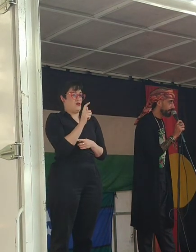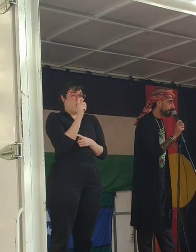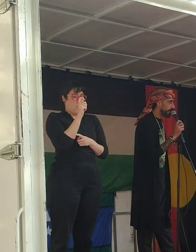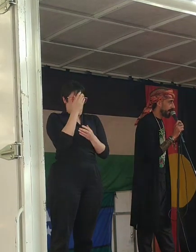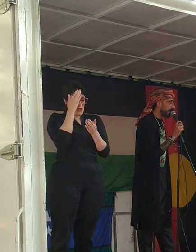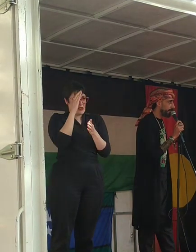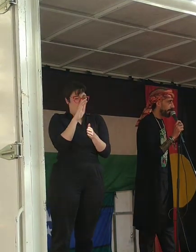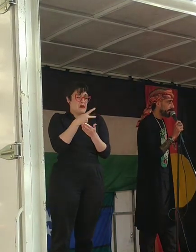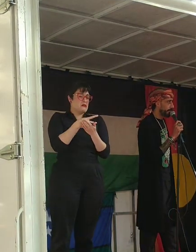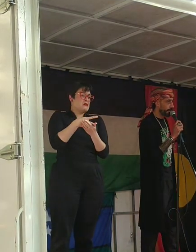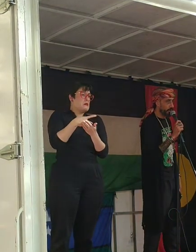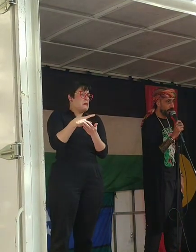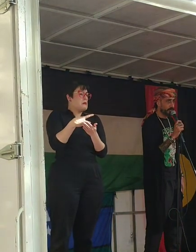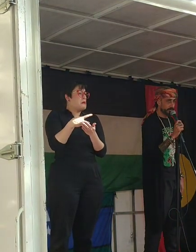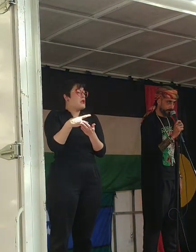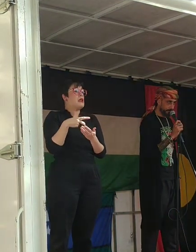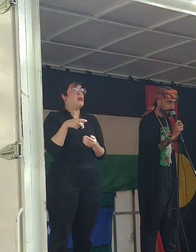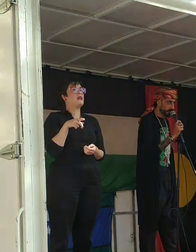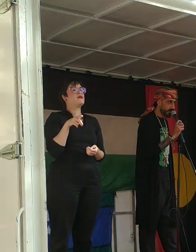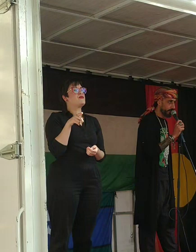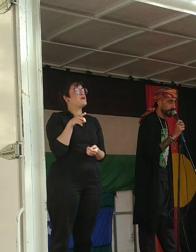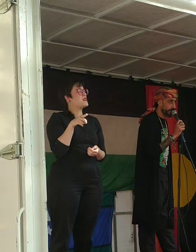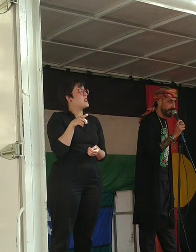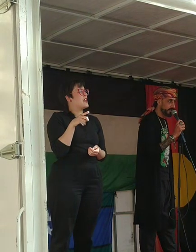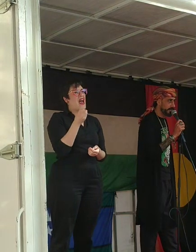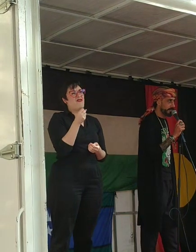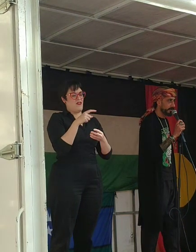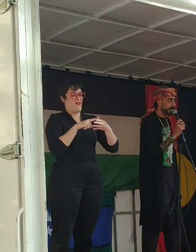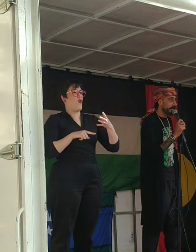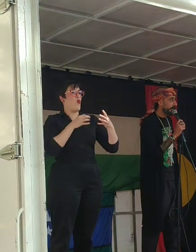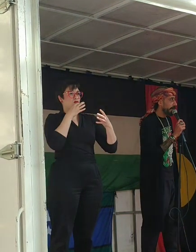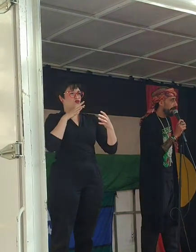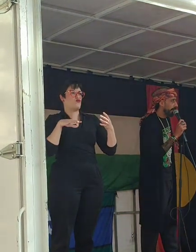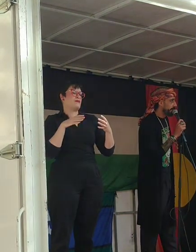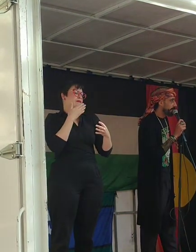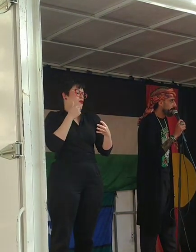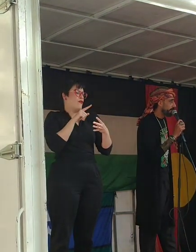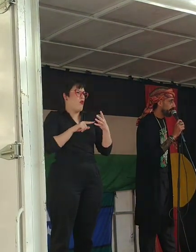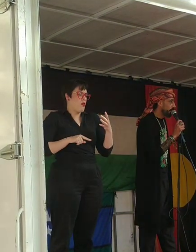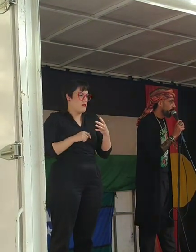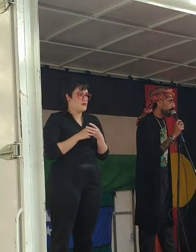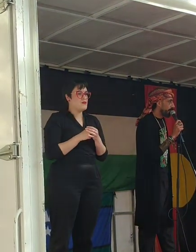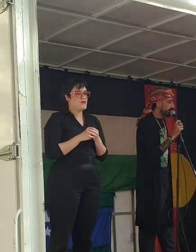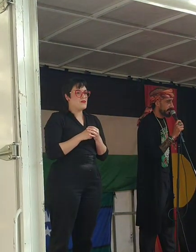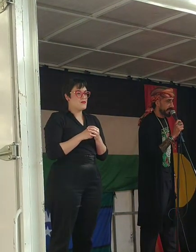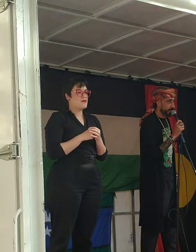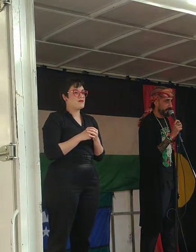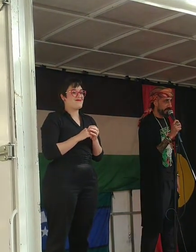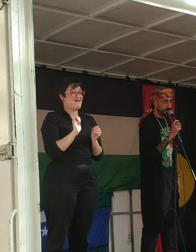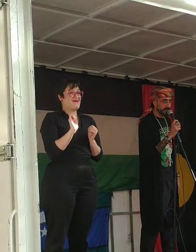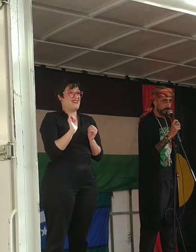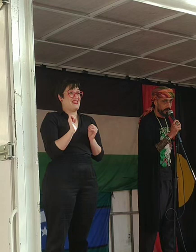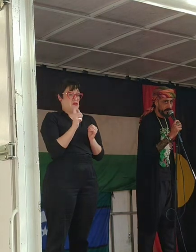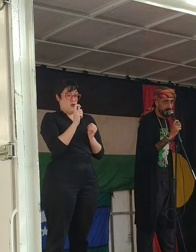deathbed. He have 4 wonderful kids. And in his